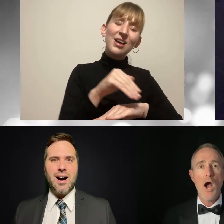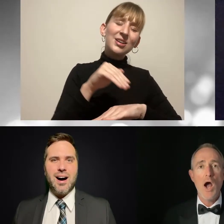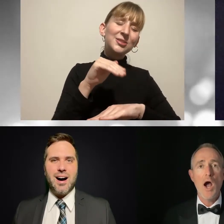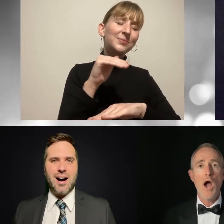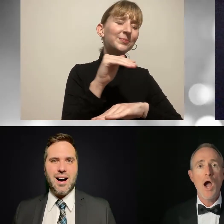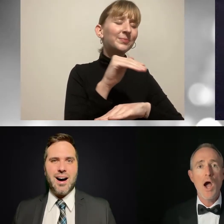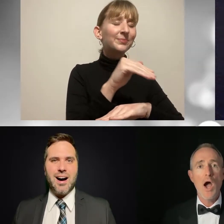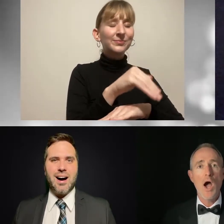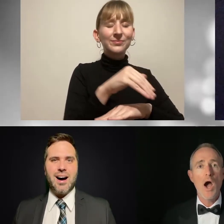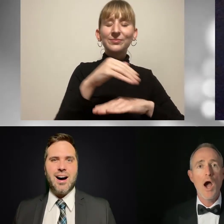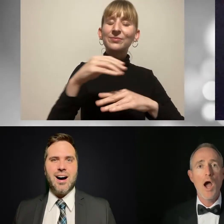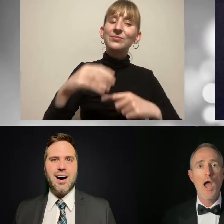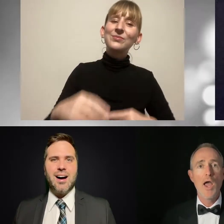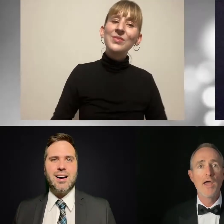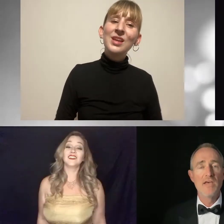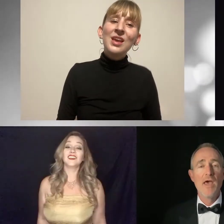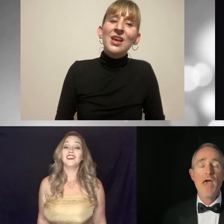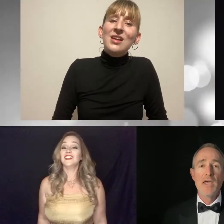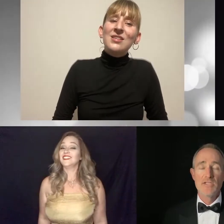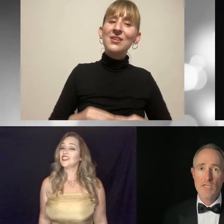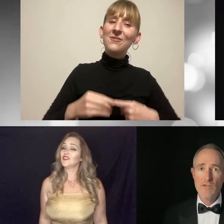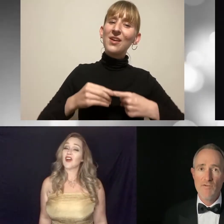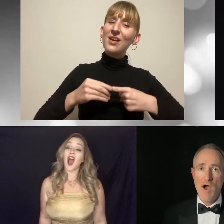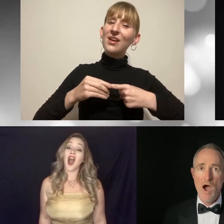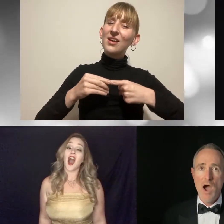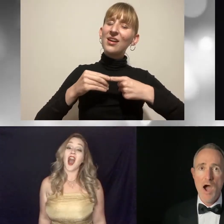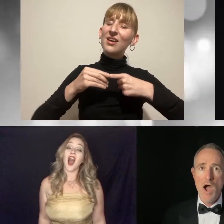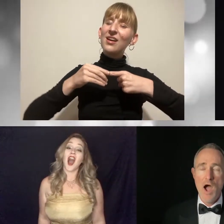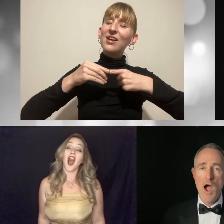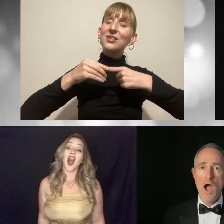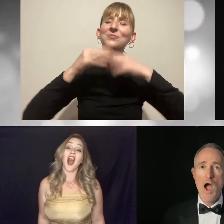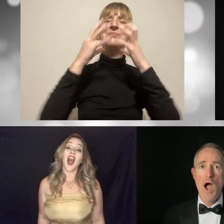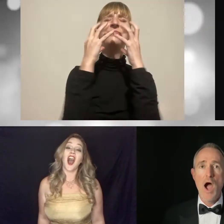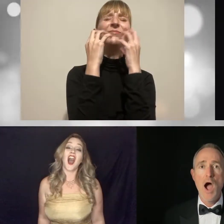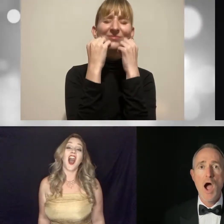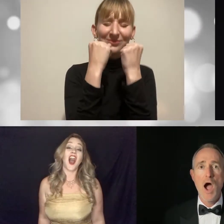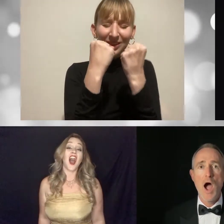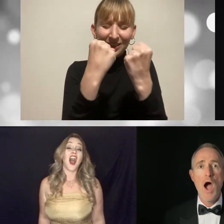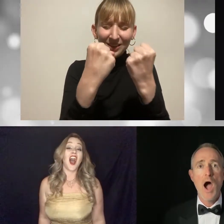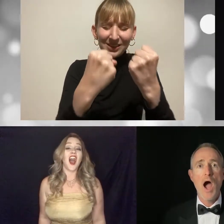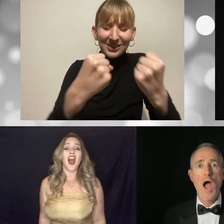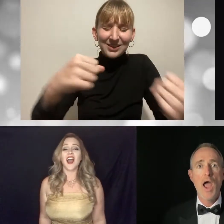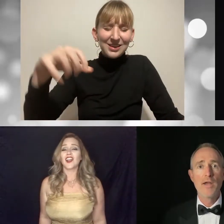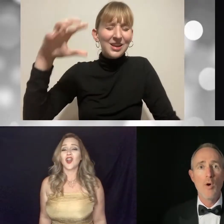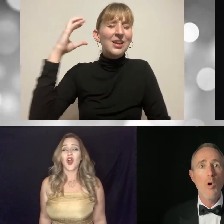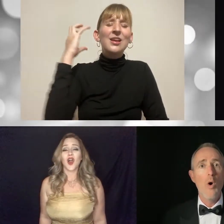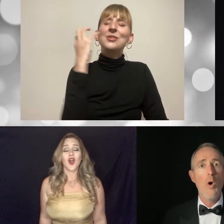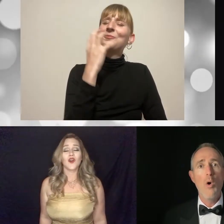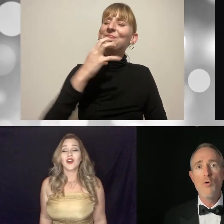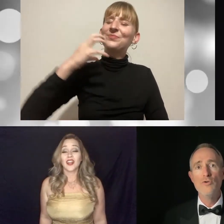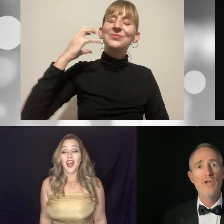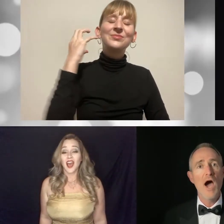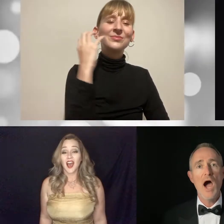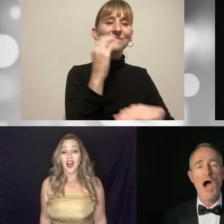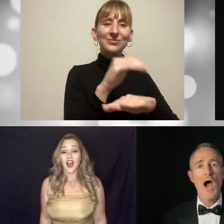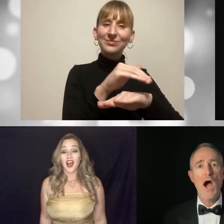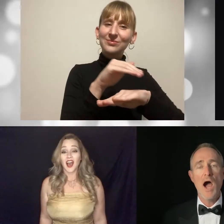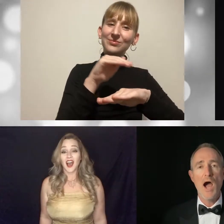divine, O